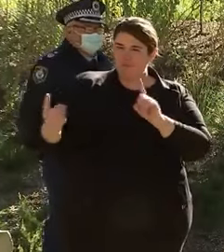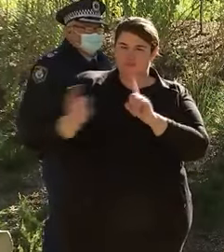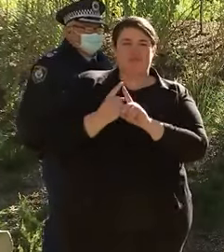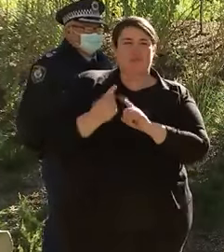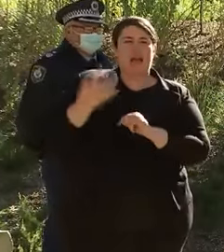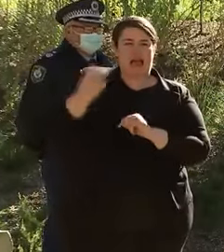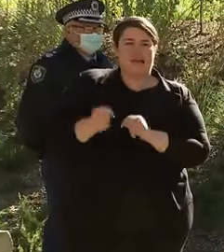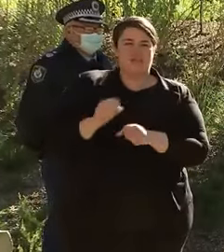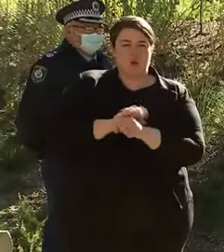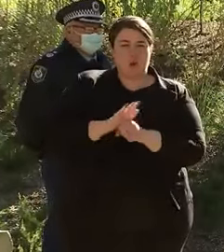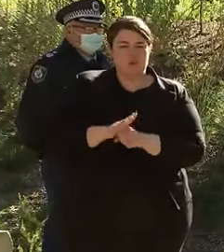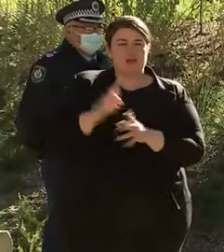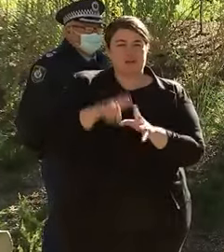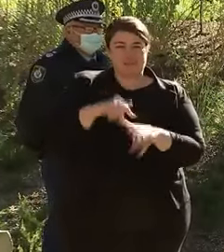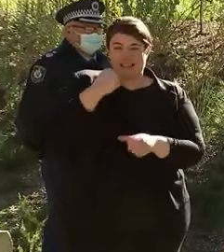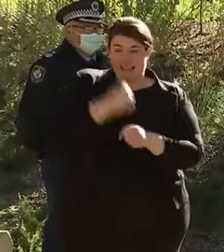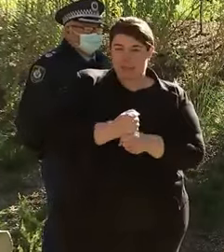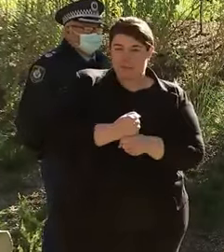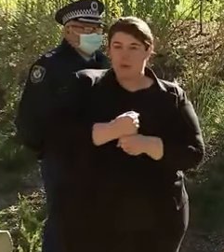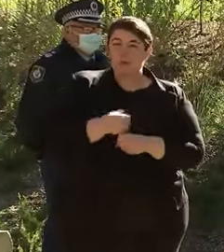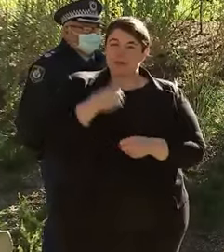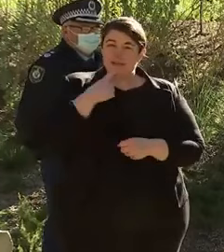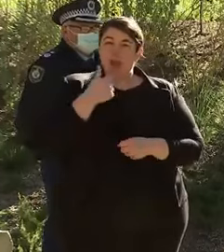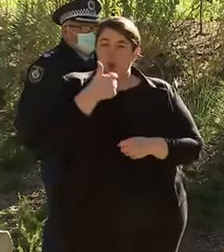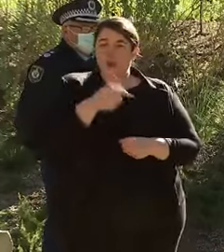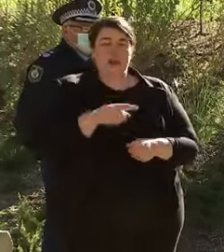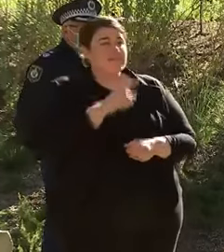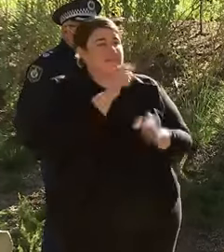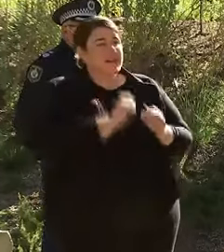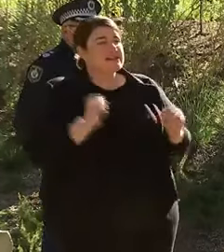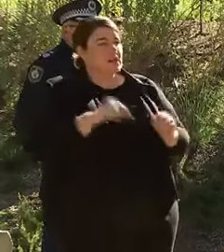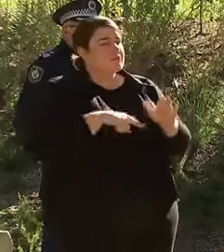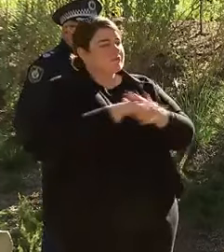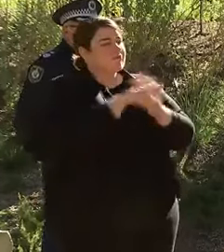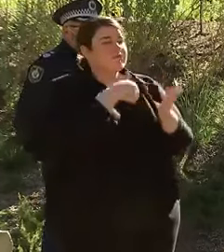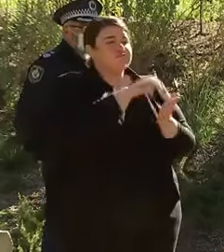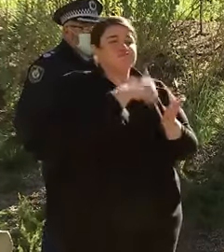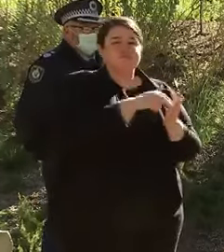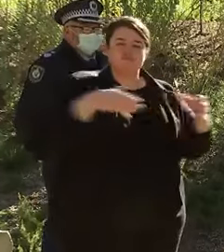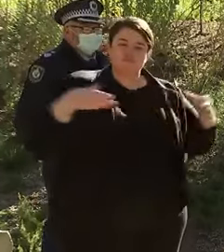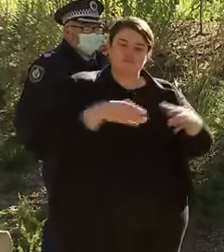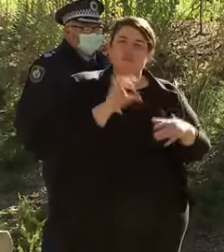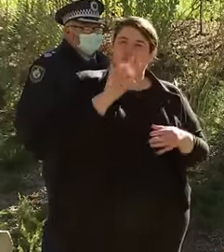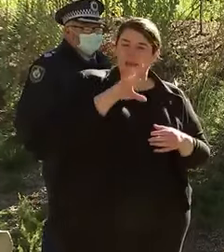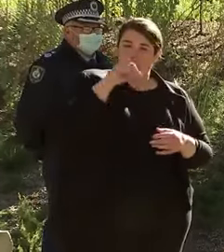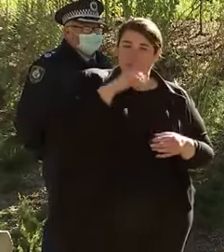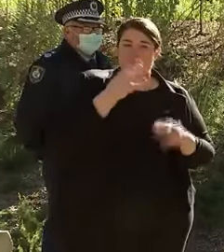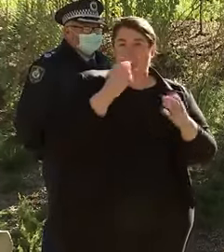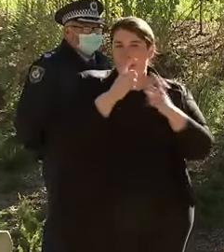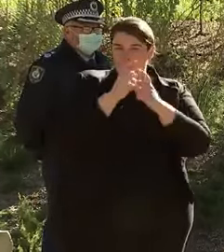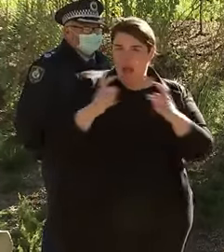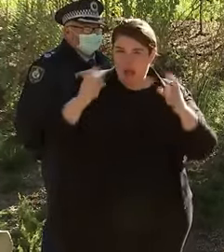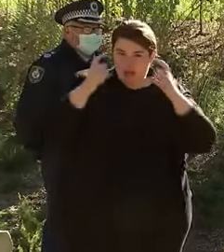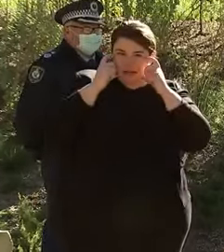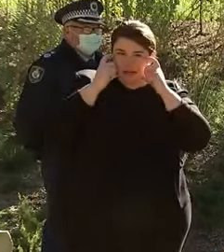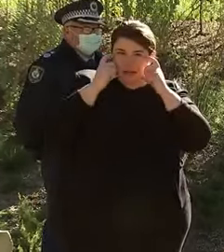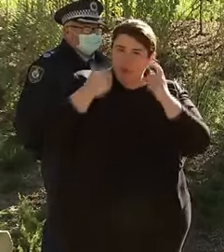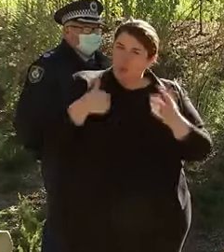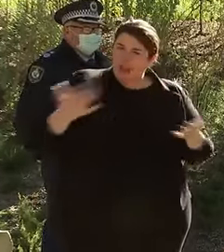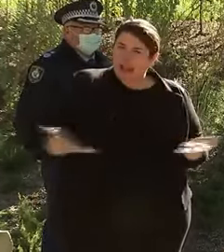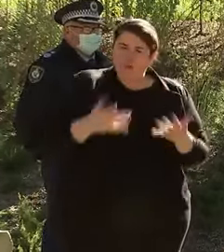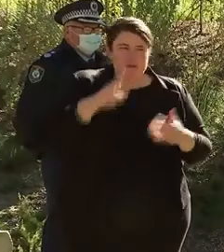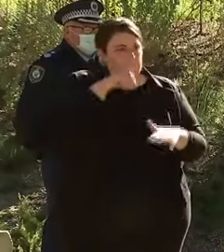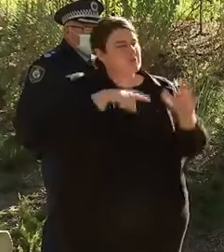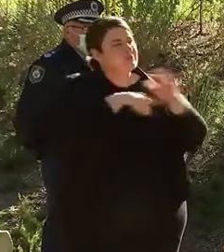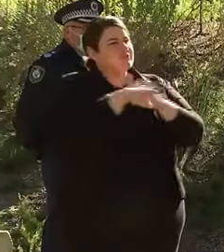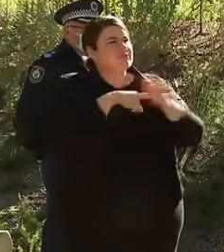has the virus. So for example, we've said it's okay to exercise with up to groups of 10 outdoors without a mask. We want to encourage that